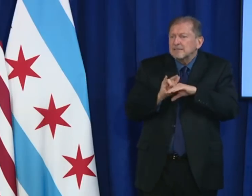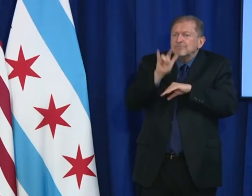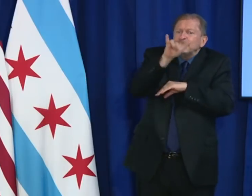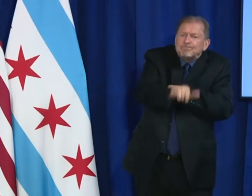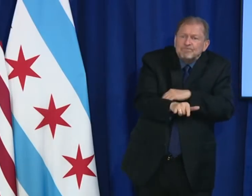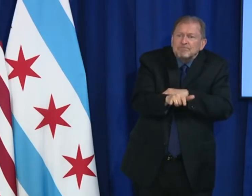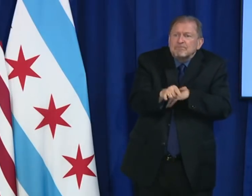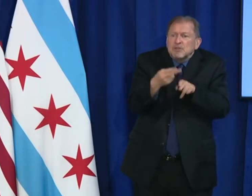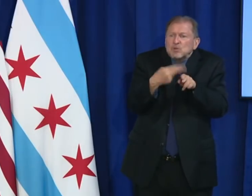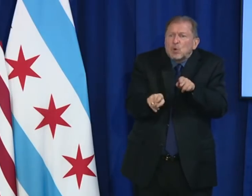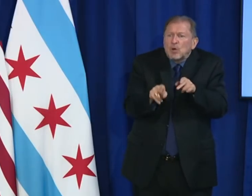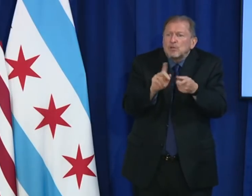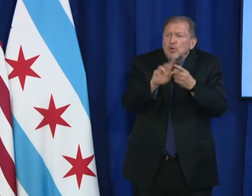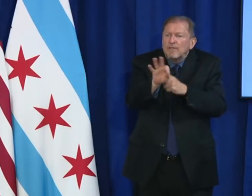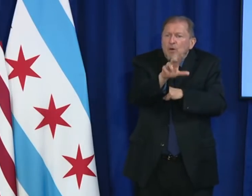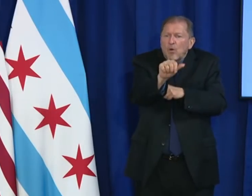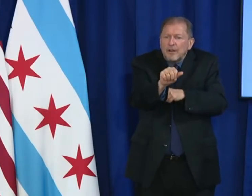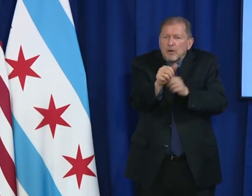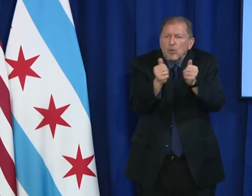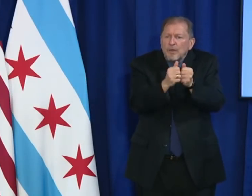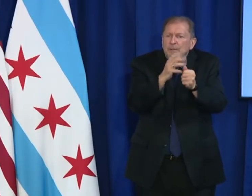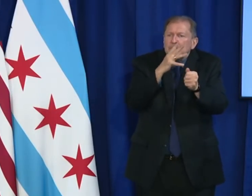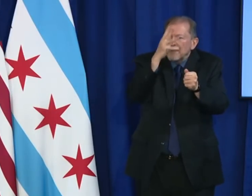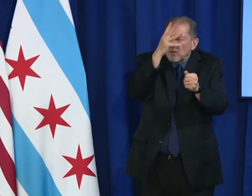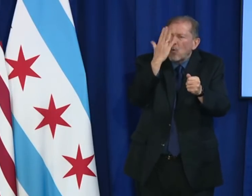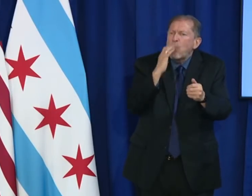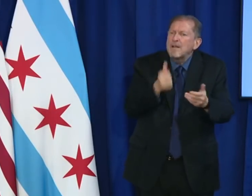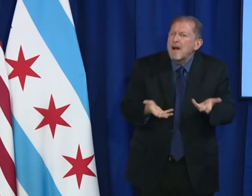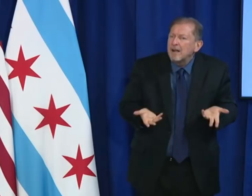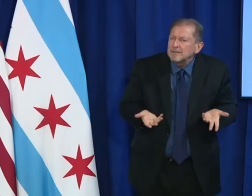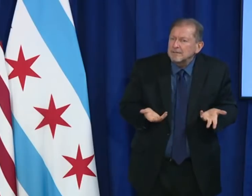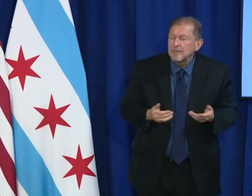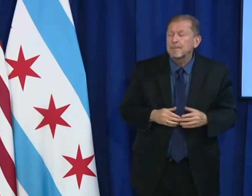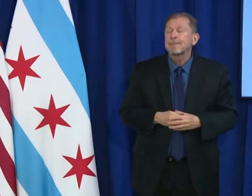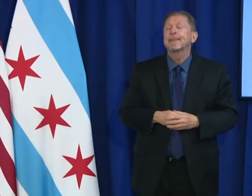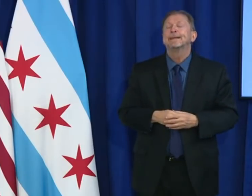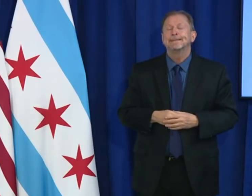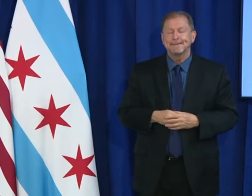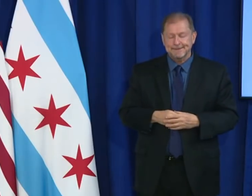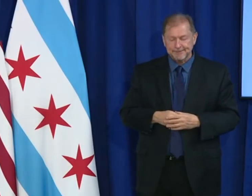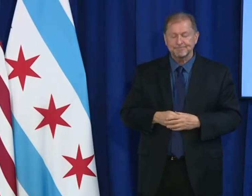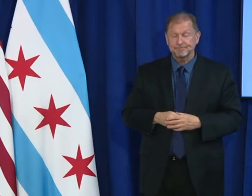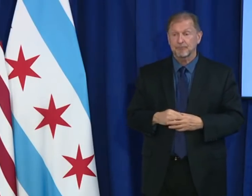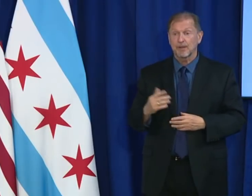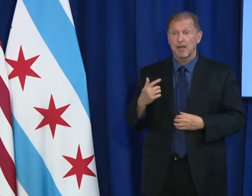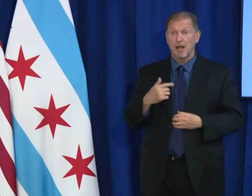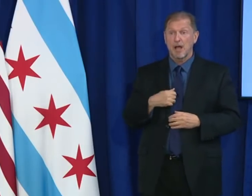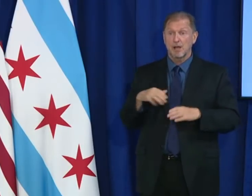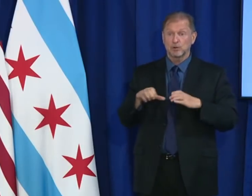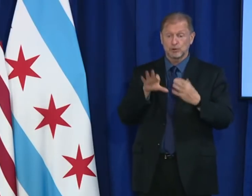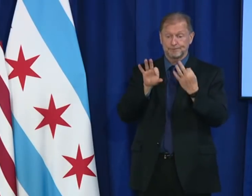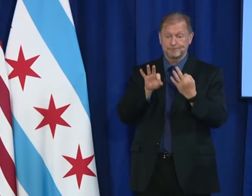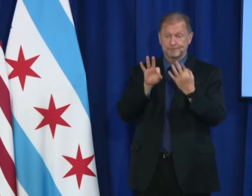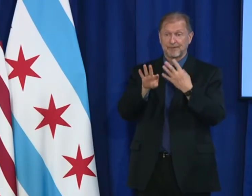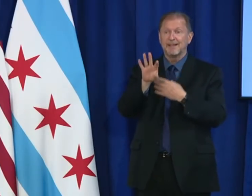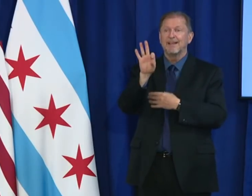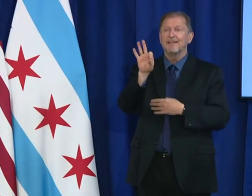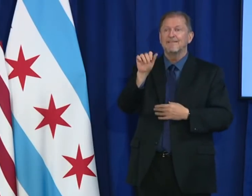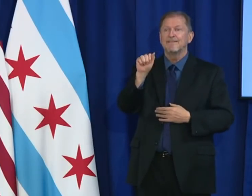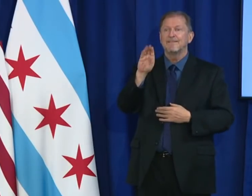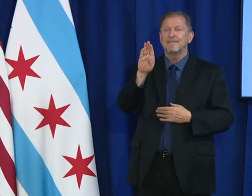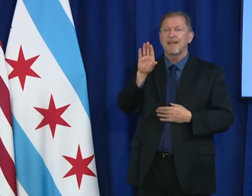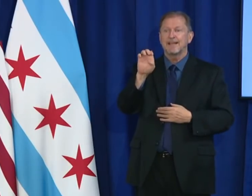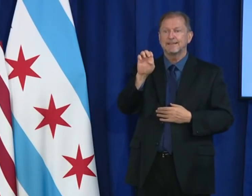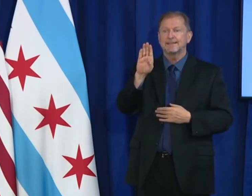and spending the holiday with them? Right. So, I do these Facebook Lives where I take questions directly